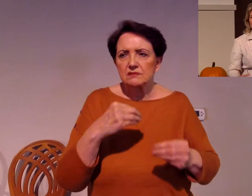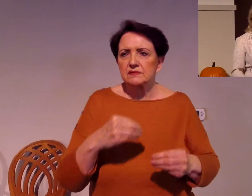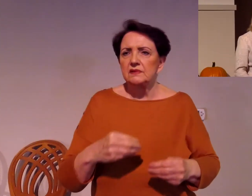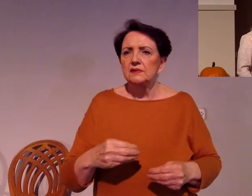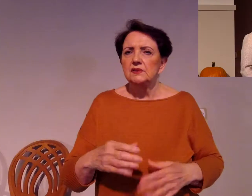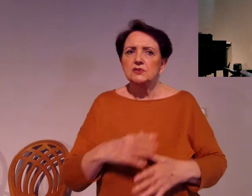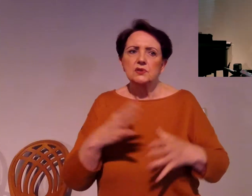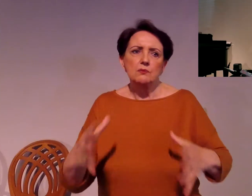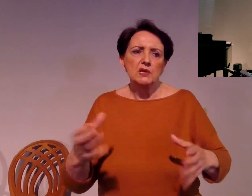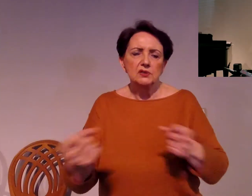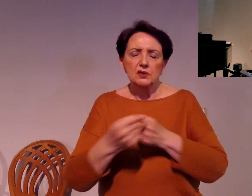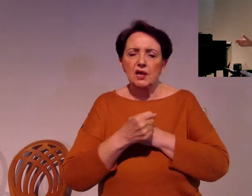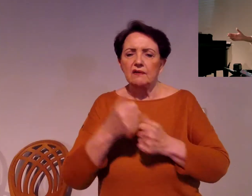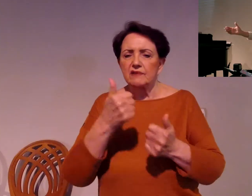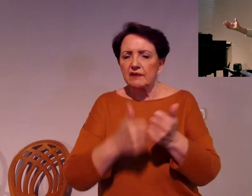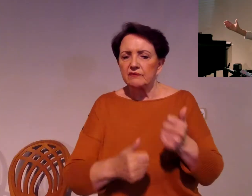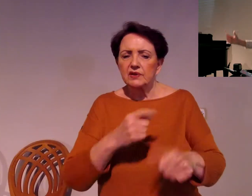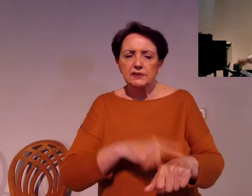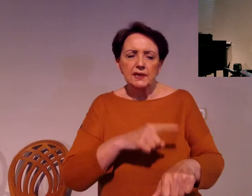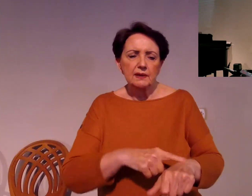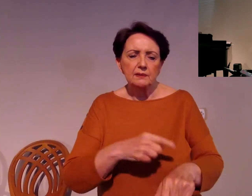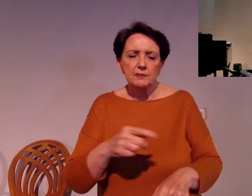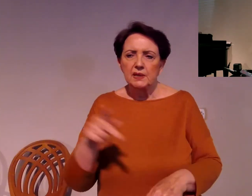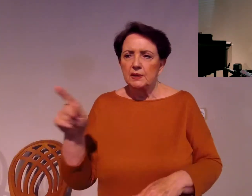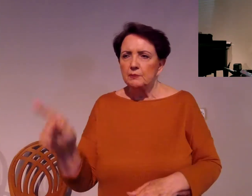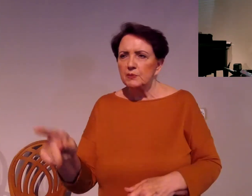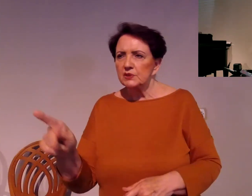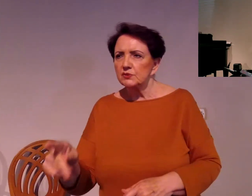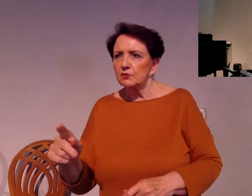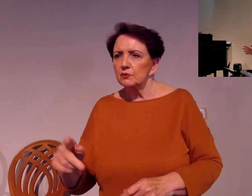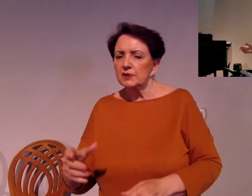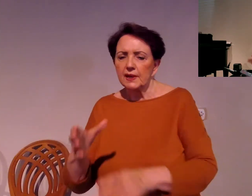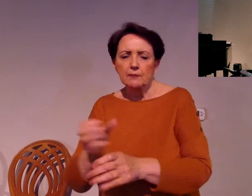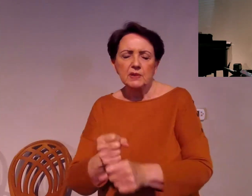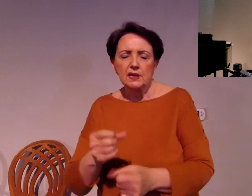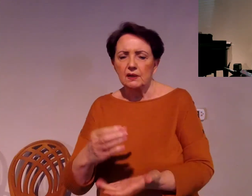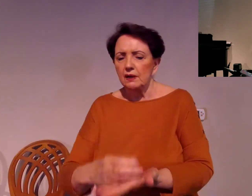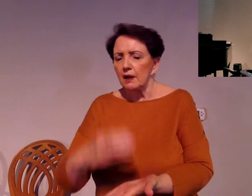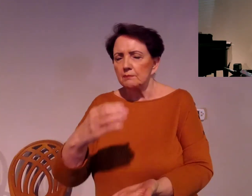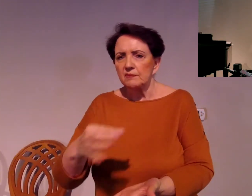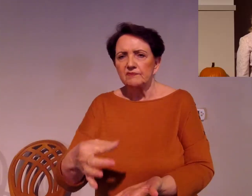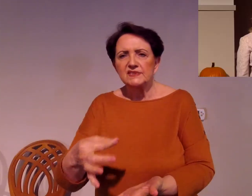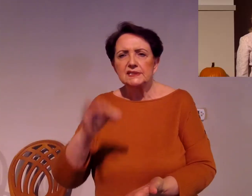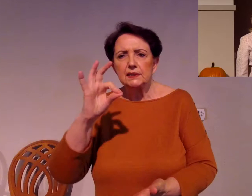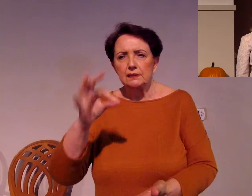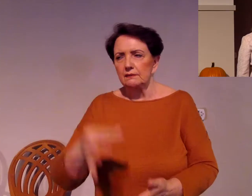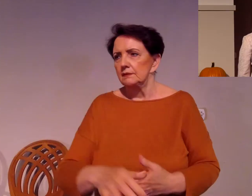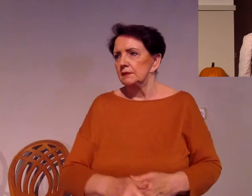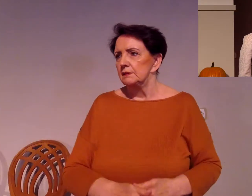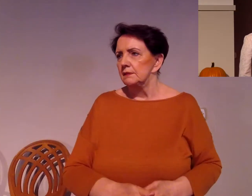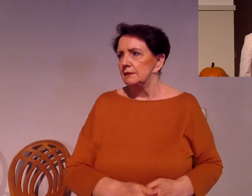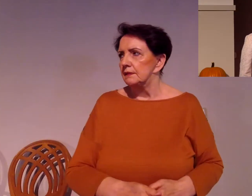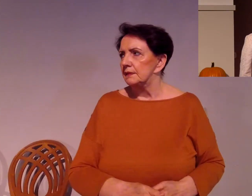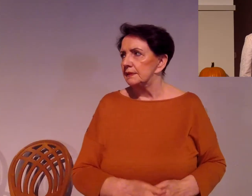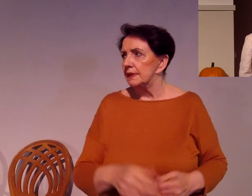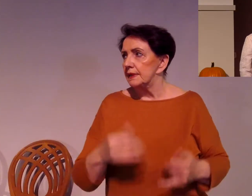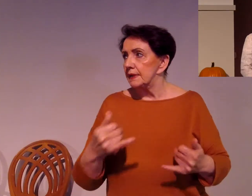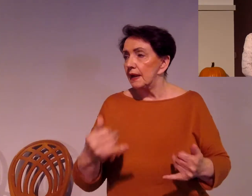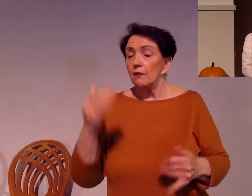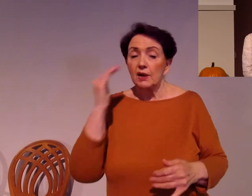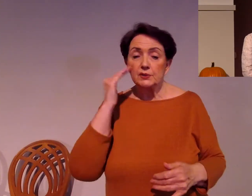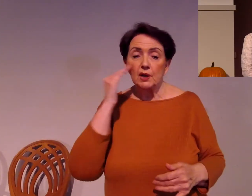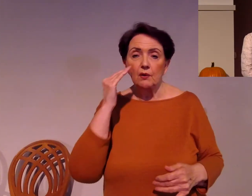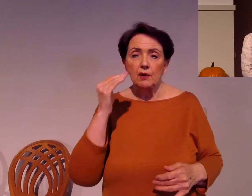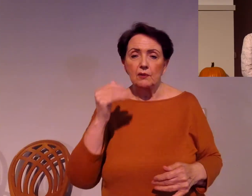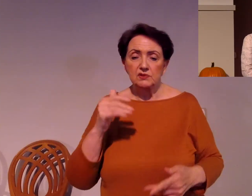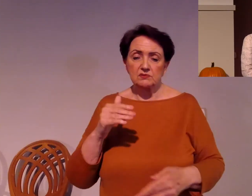time Petra would just go get a teacup for me or whatever, whatever. But I now know I was